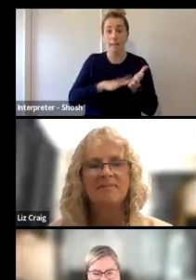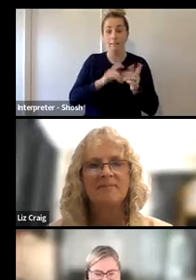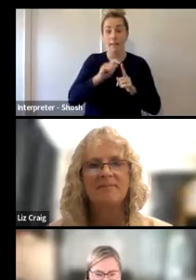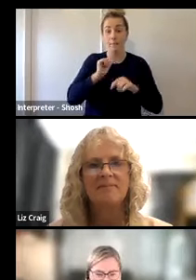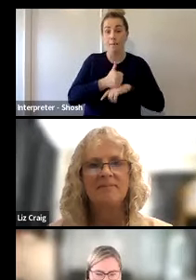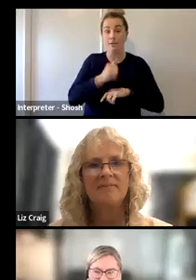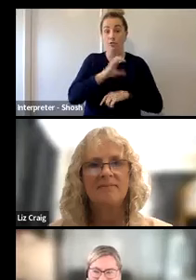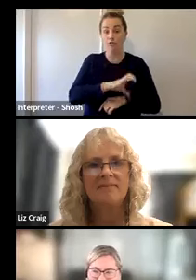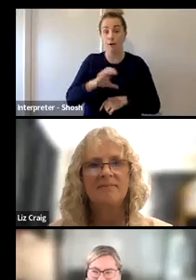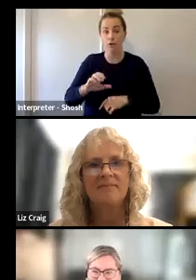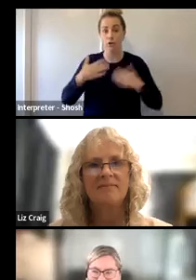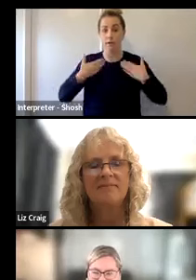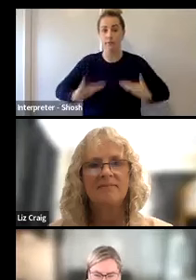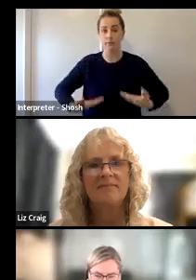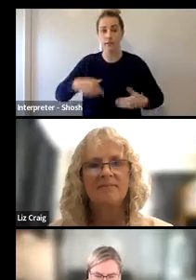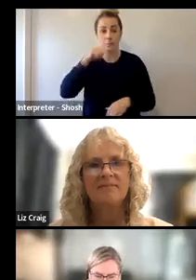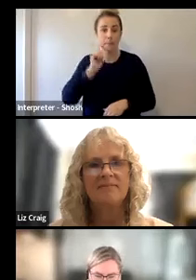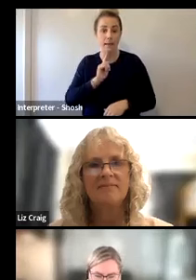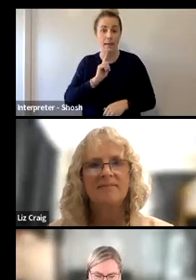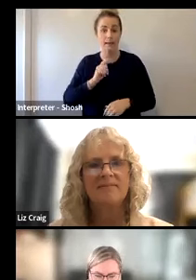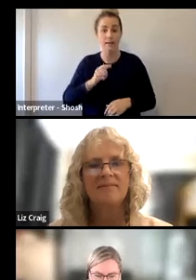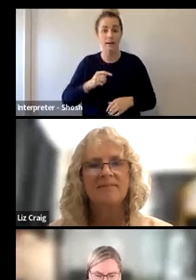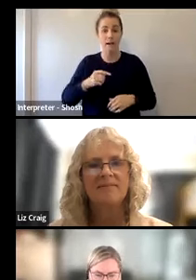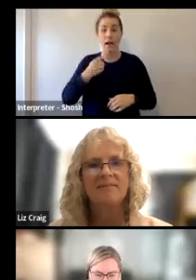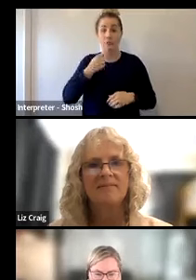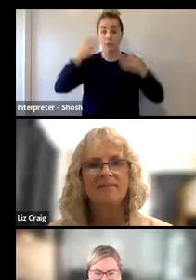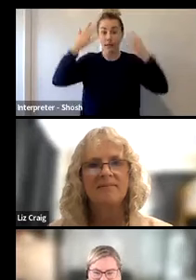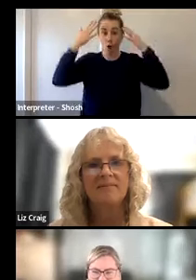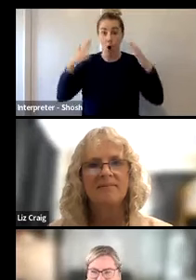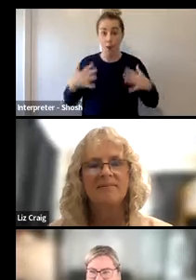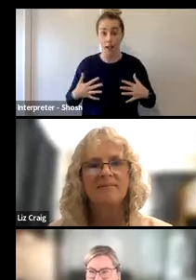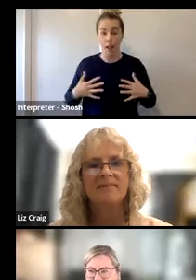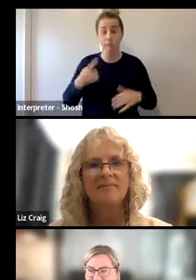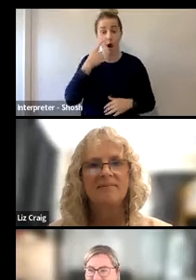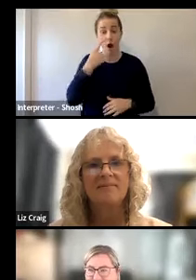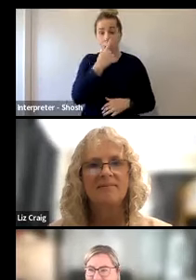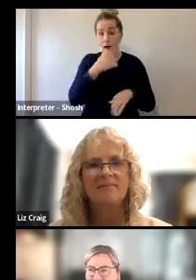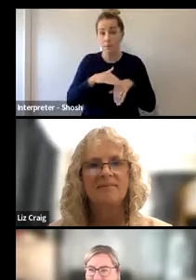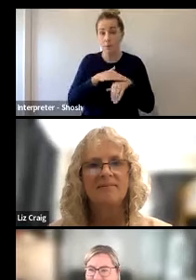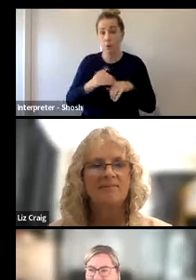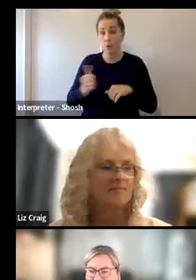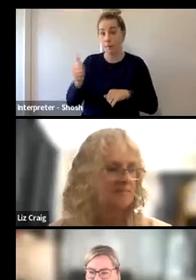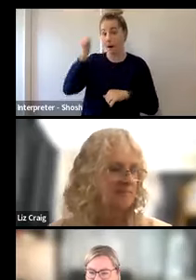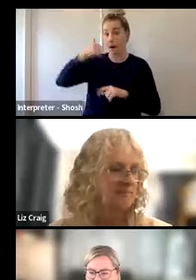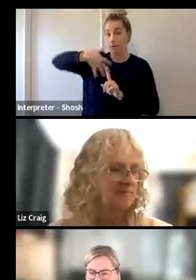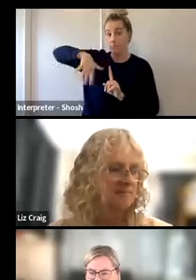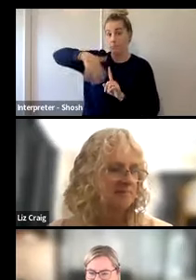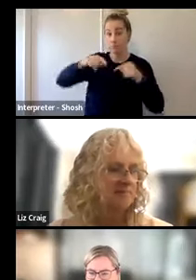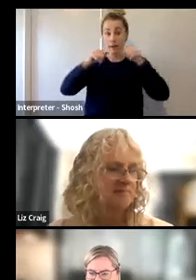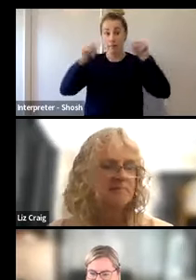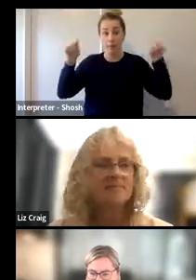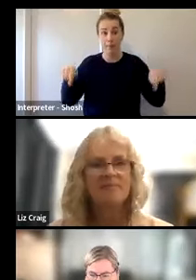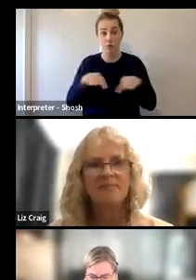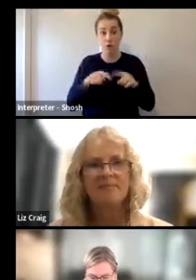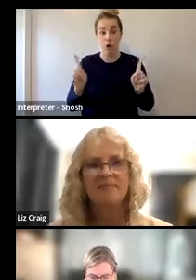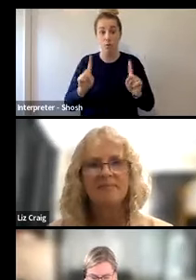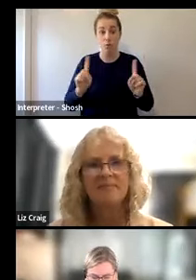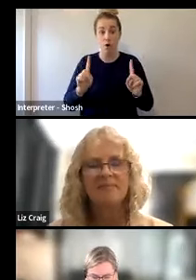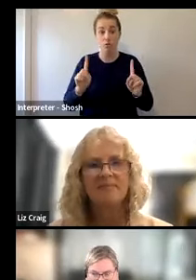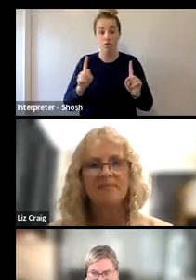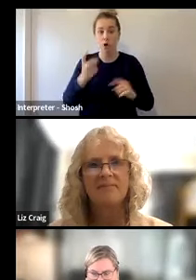pink shirt today. I've got red long hair and I have blue eyes, and in the back of me I have a picture of